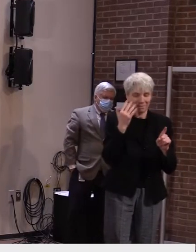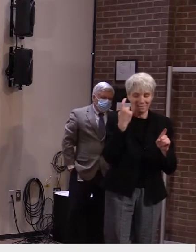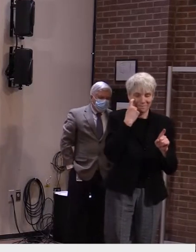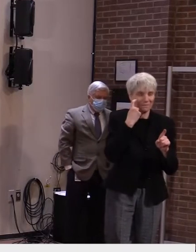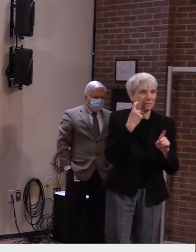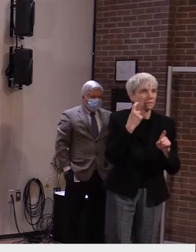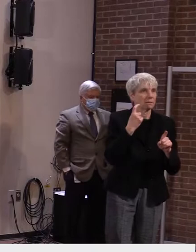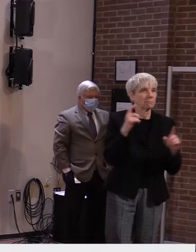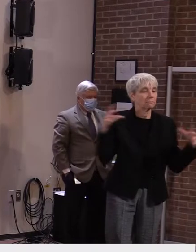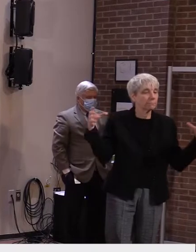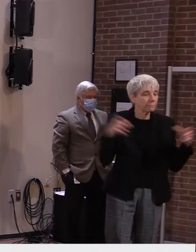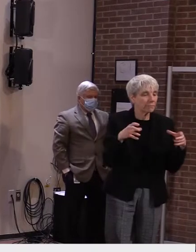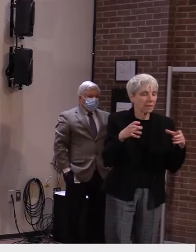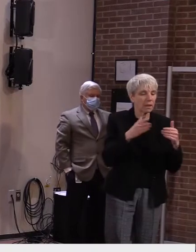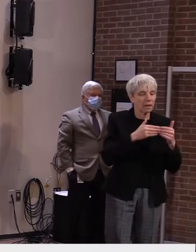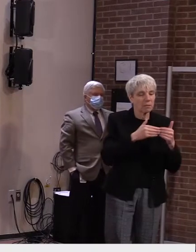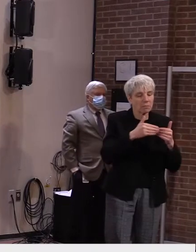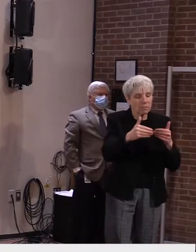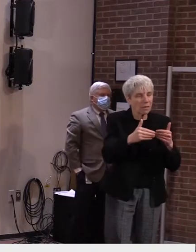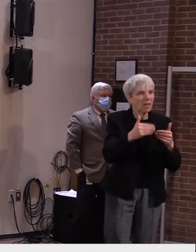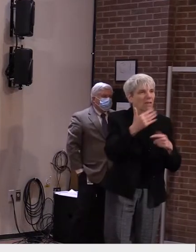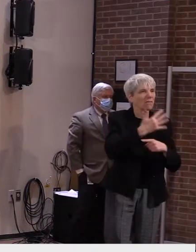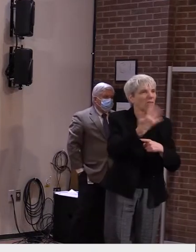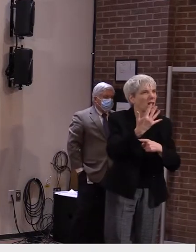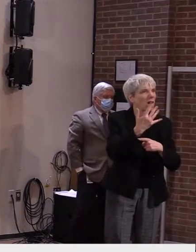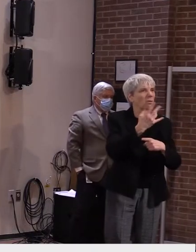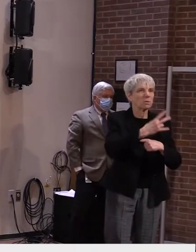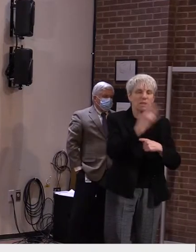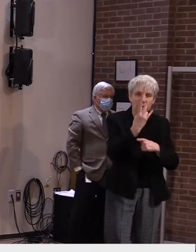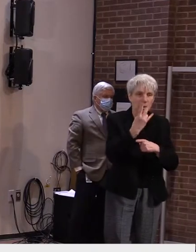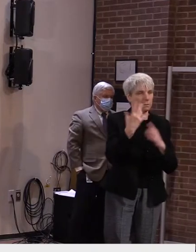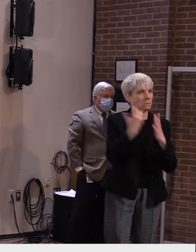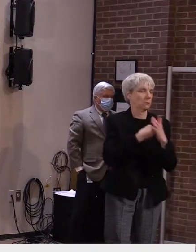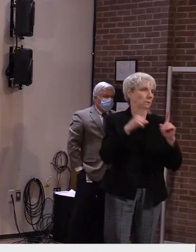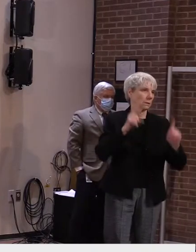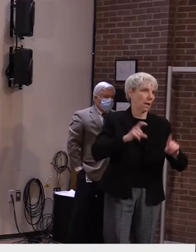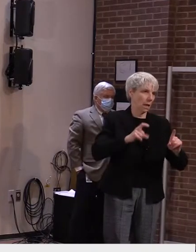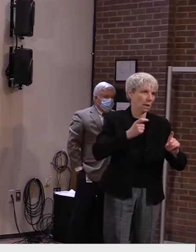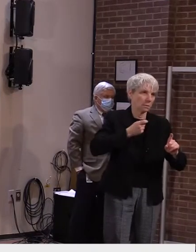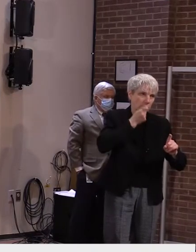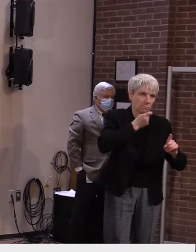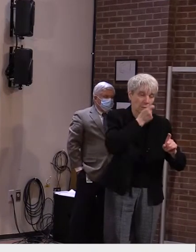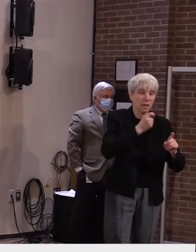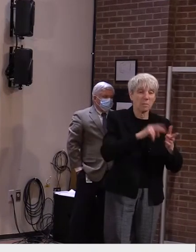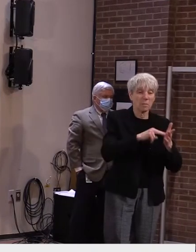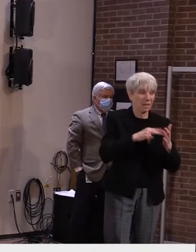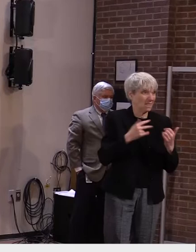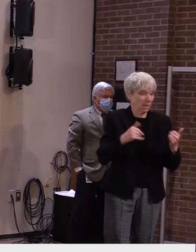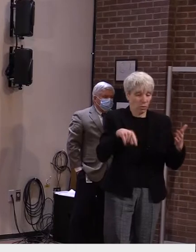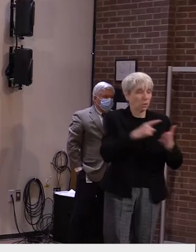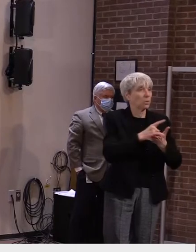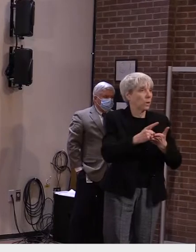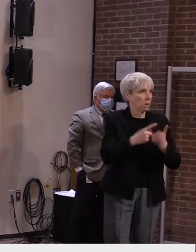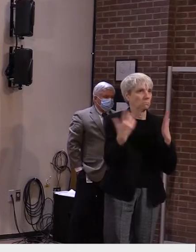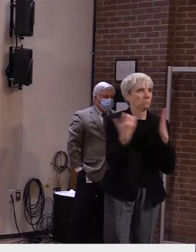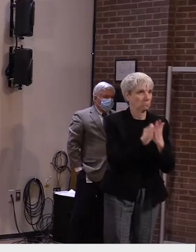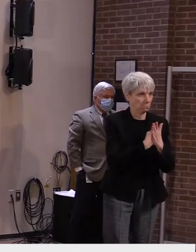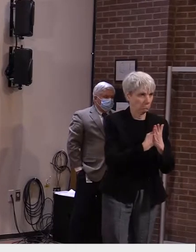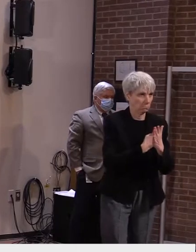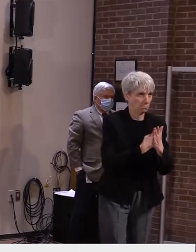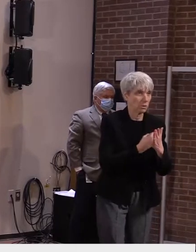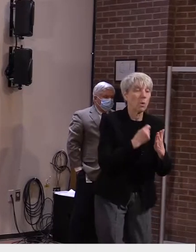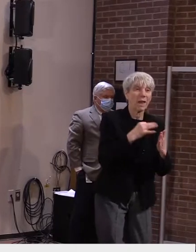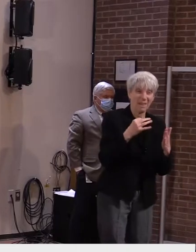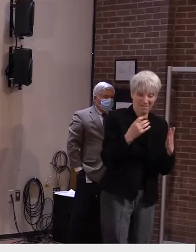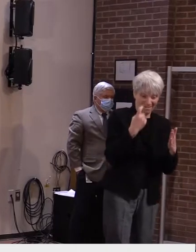gathering, which means any time in the next several days. Testing is the only way to know if you